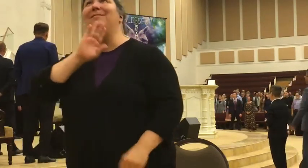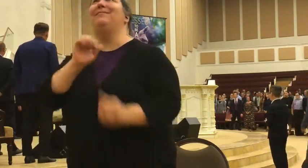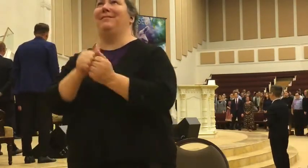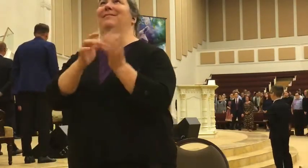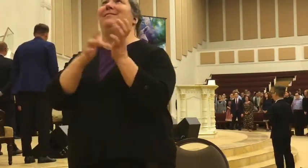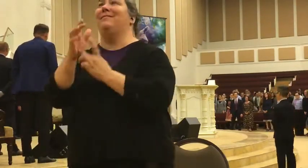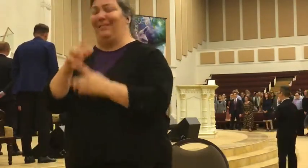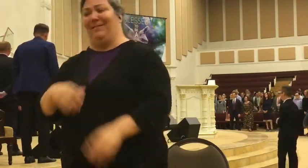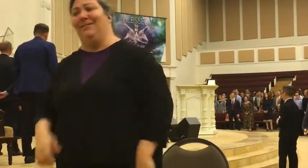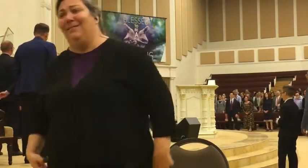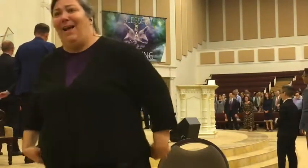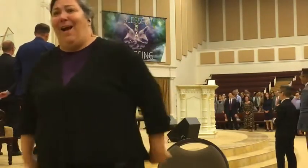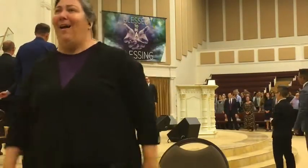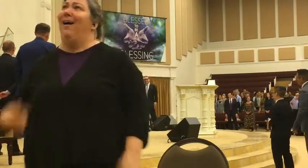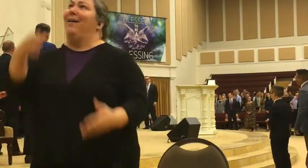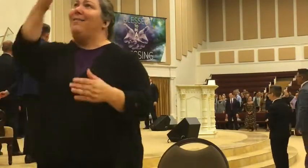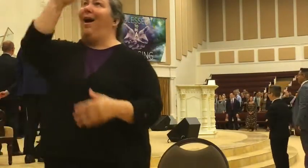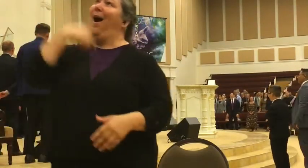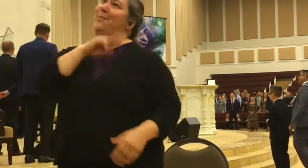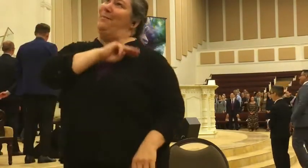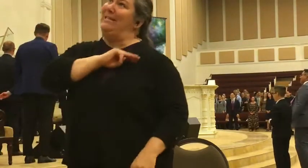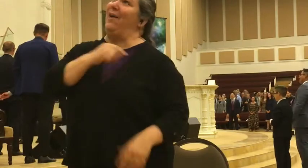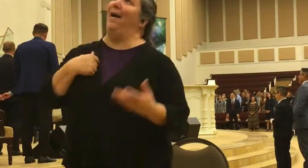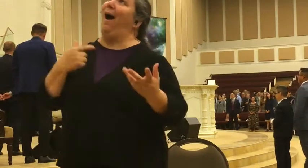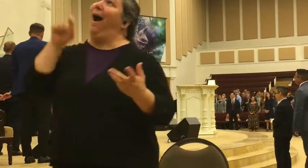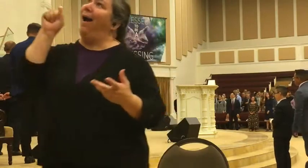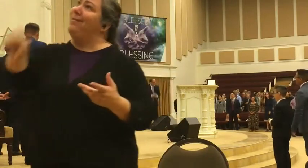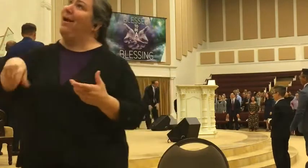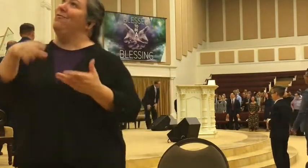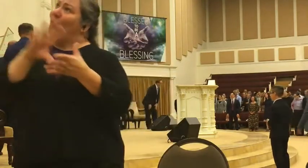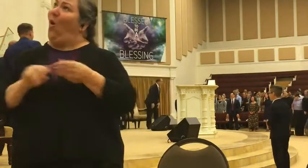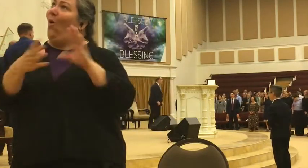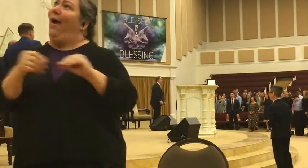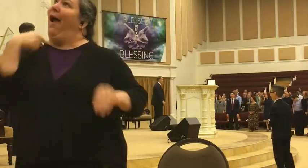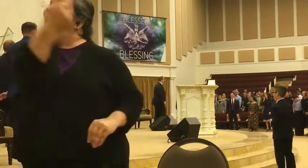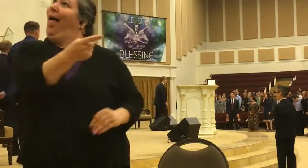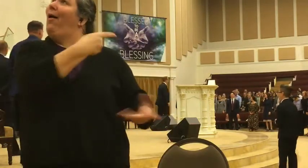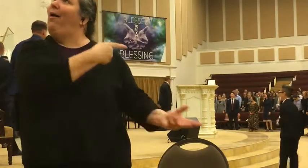Jesus. I said, God, I'm a missionary. I gotta have stories to tell when I go home.